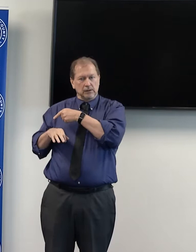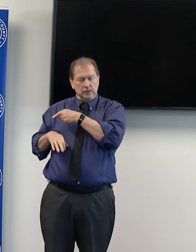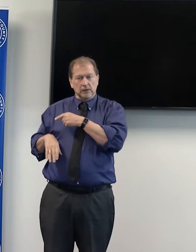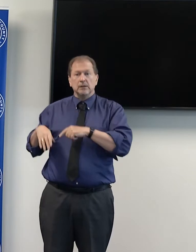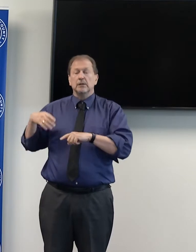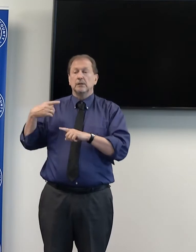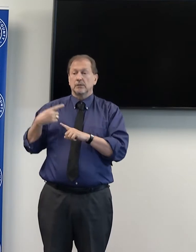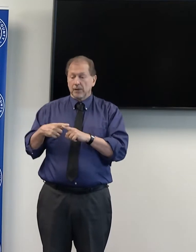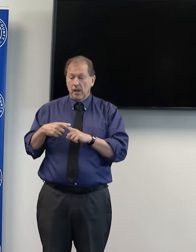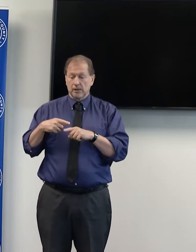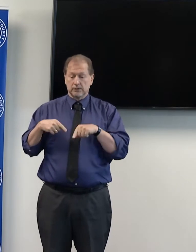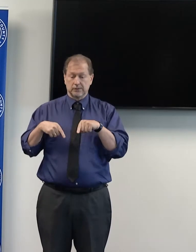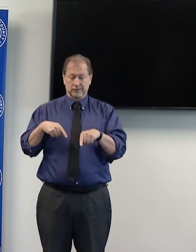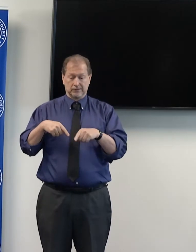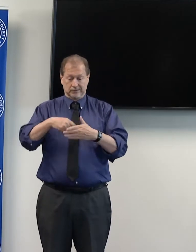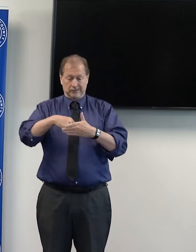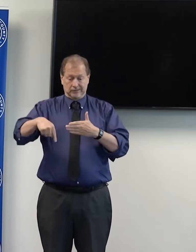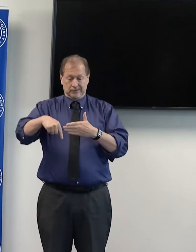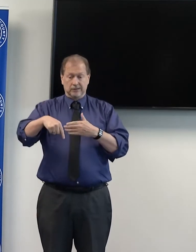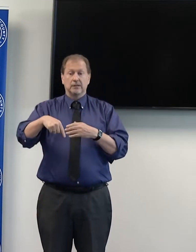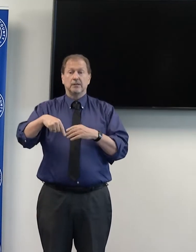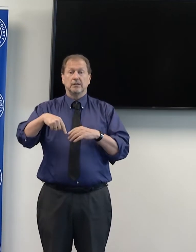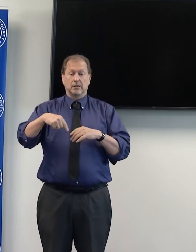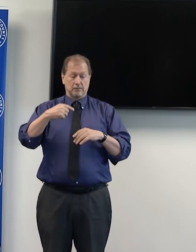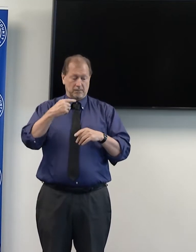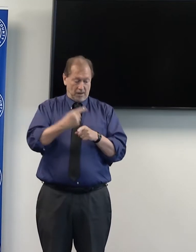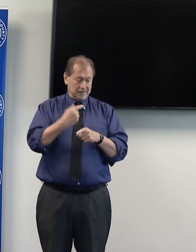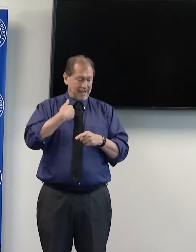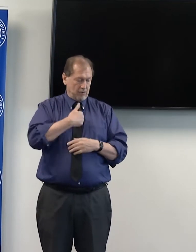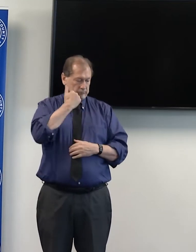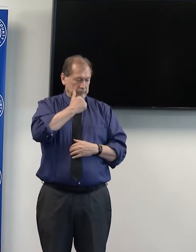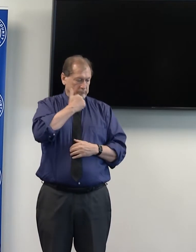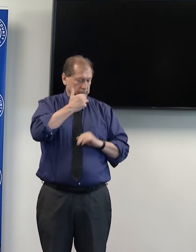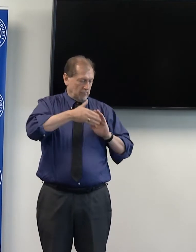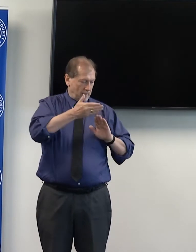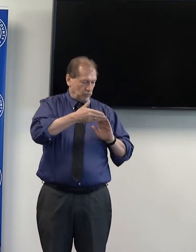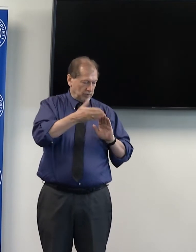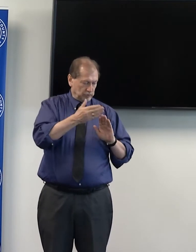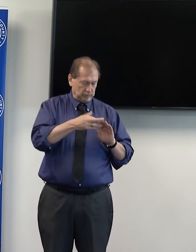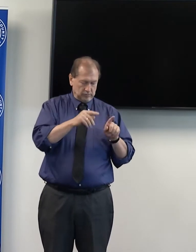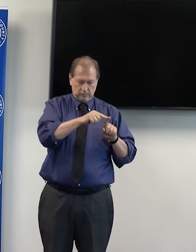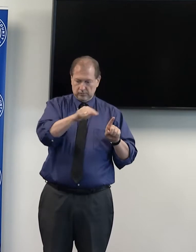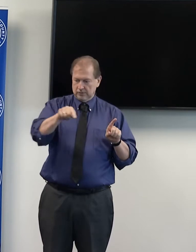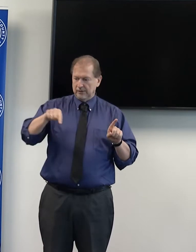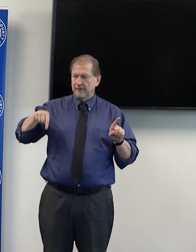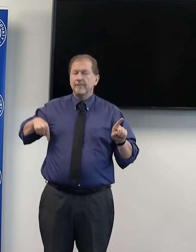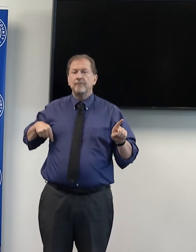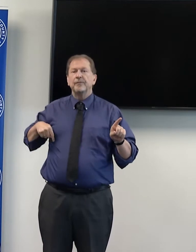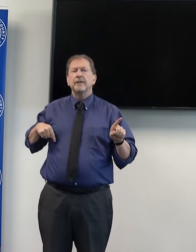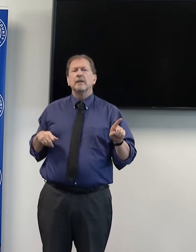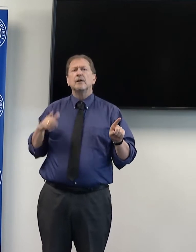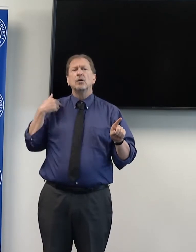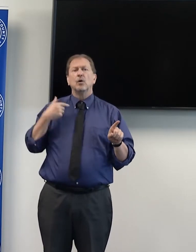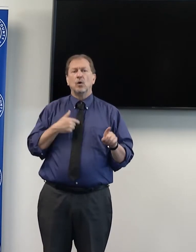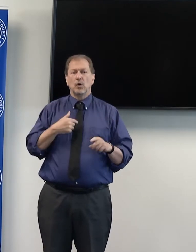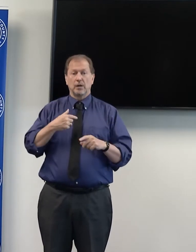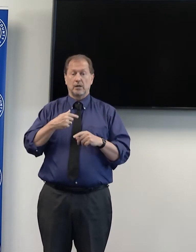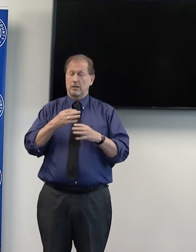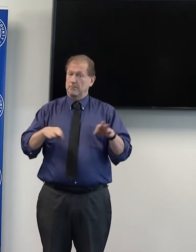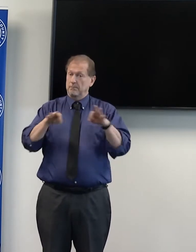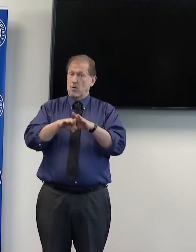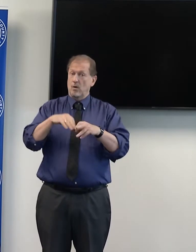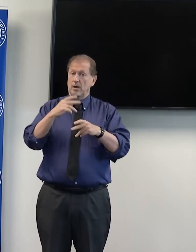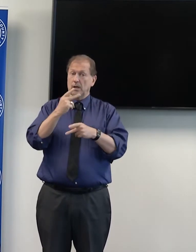week, and maintain our standard operations. We do this with the safety and security of all